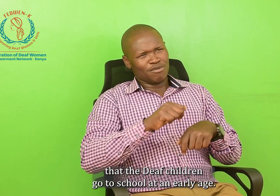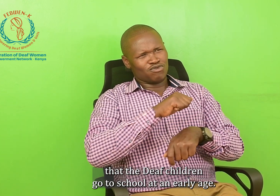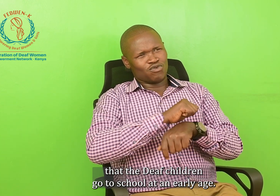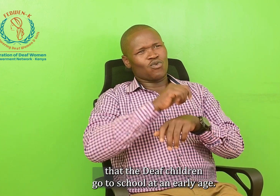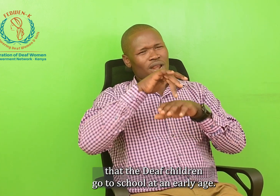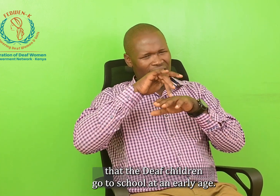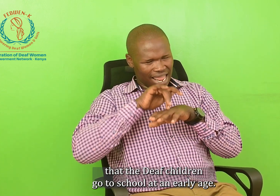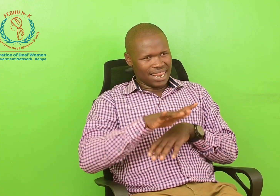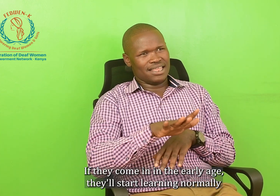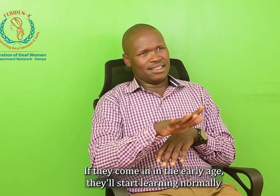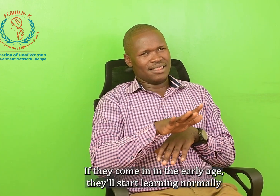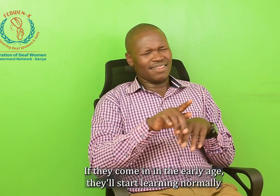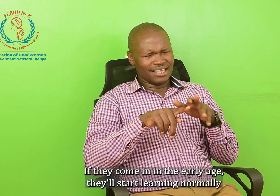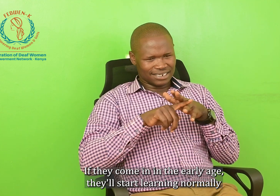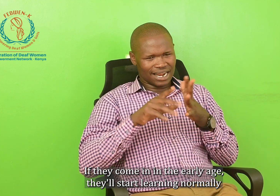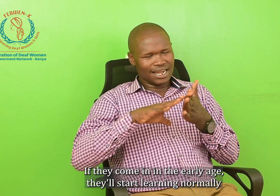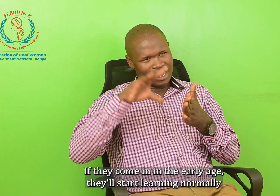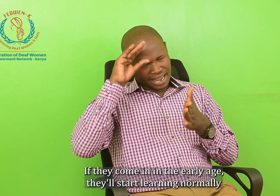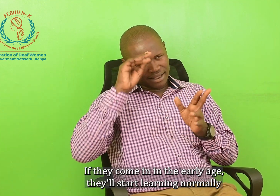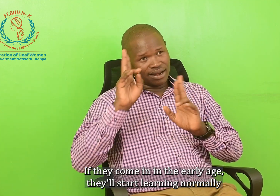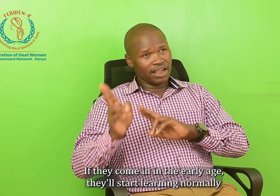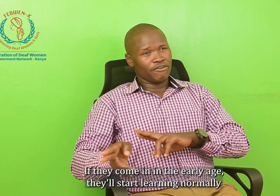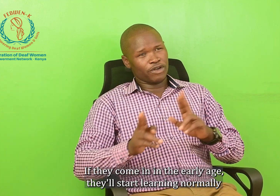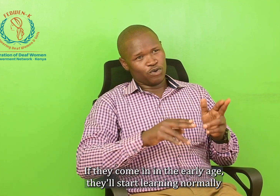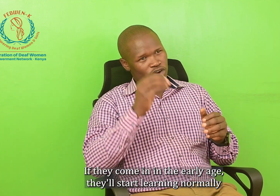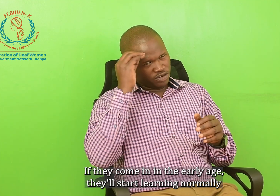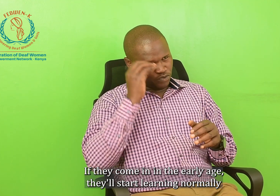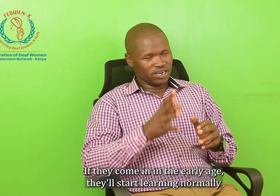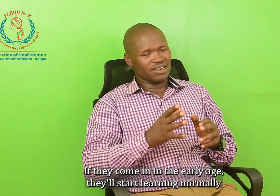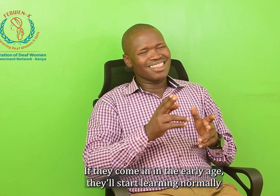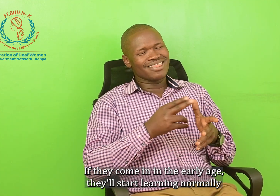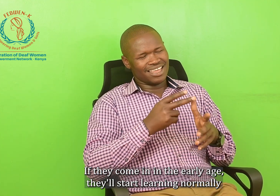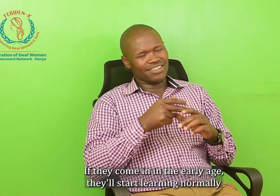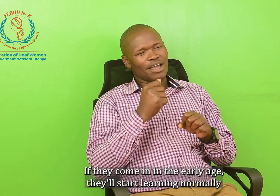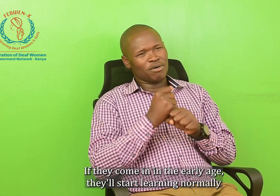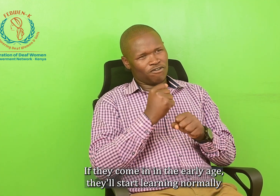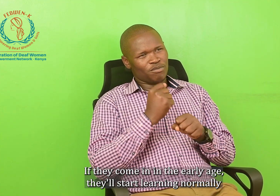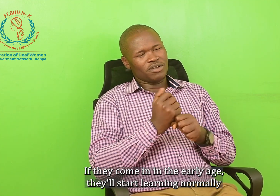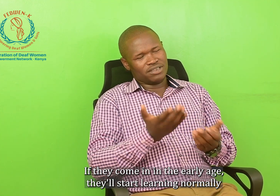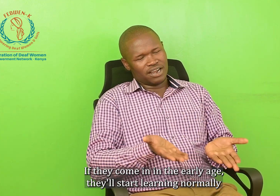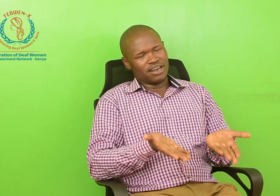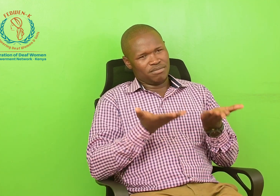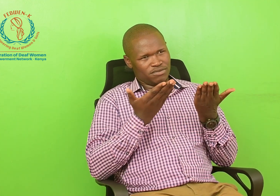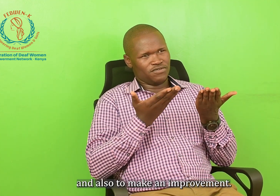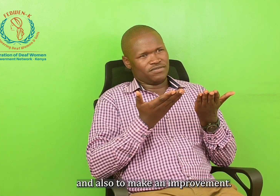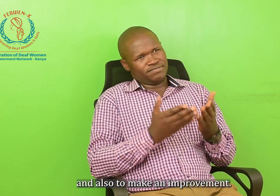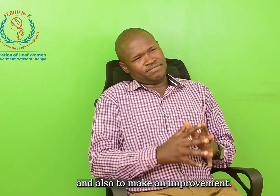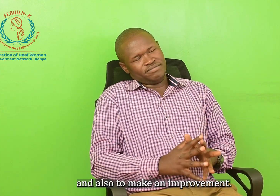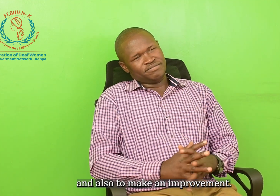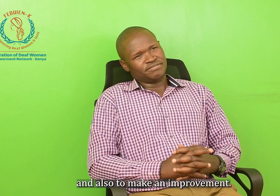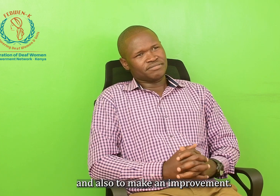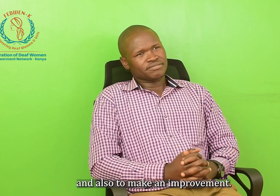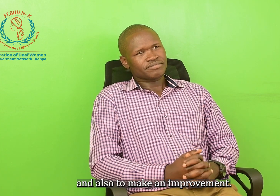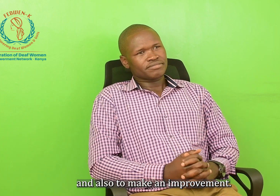early age. If they come in an early age, they'll start learning normally and also to make an